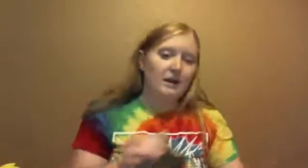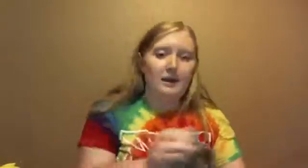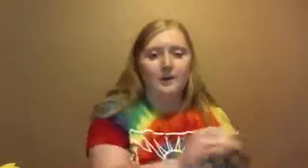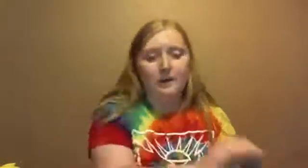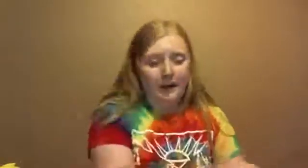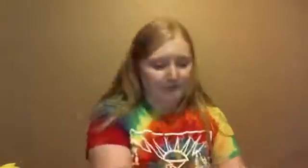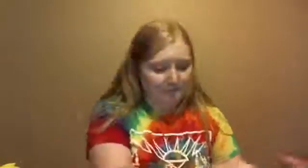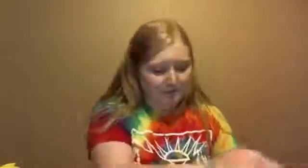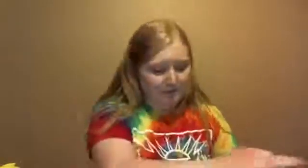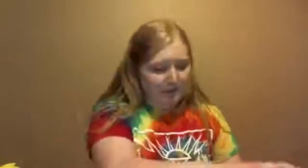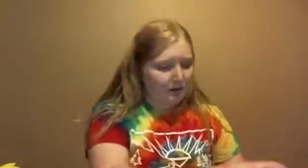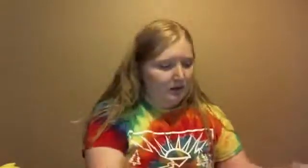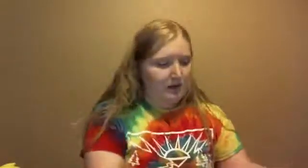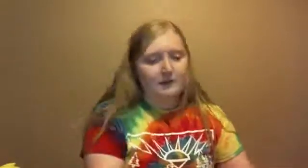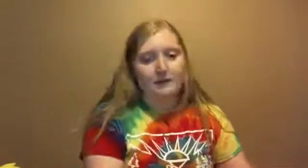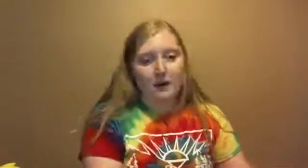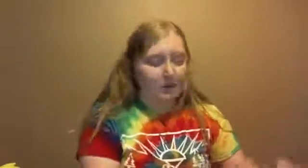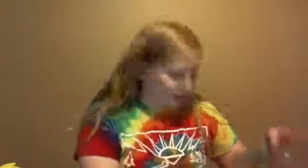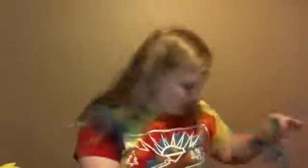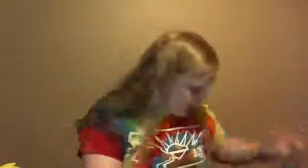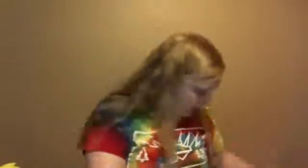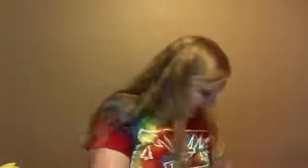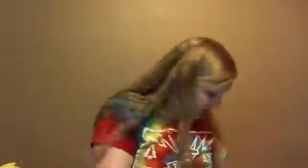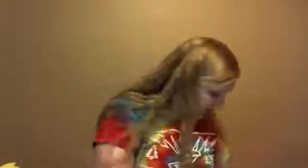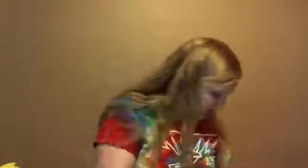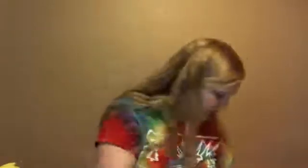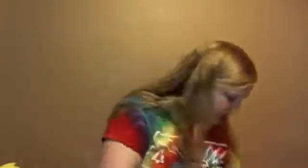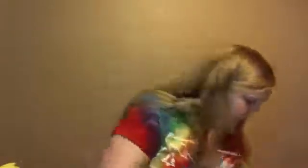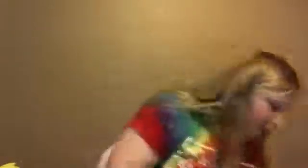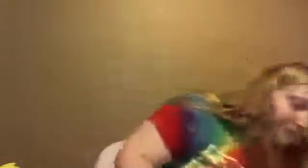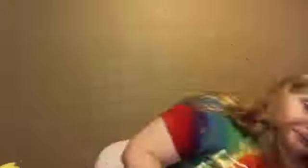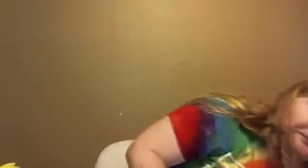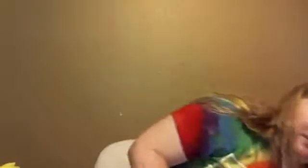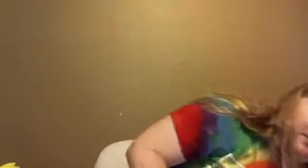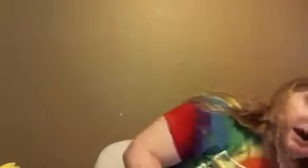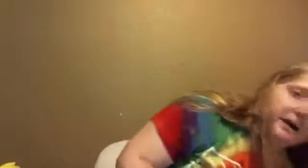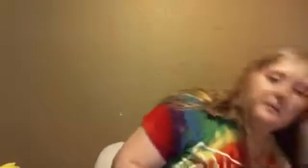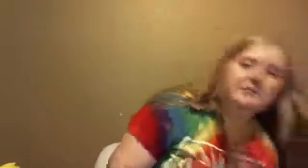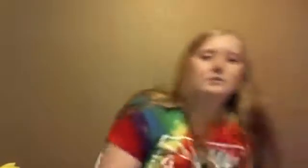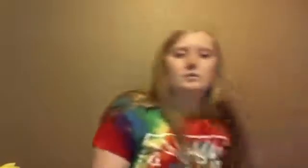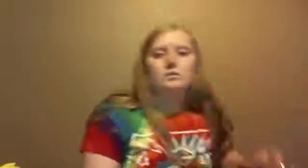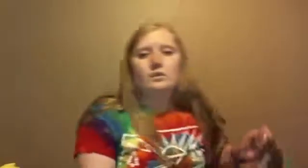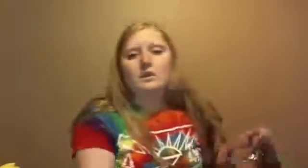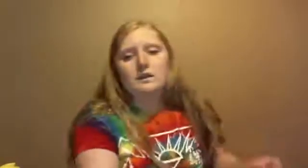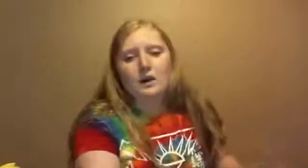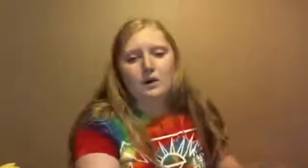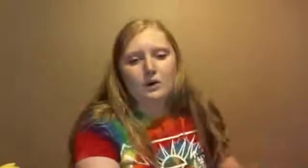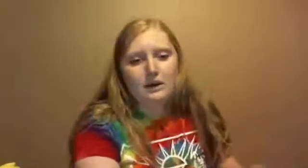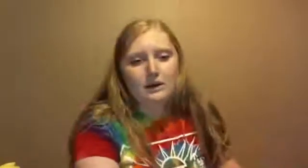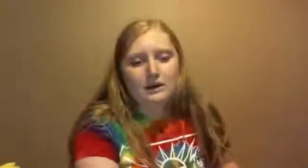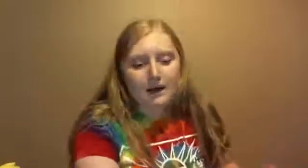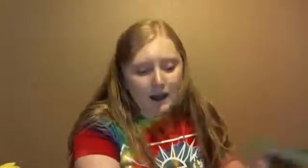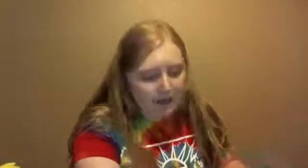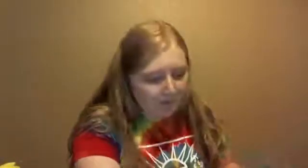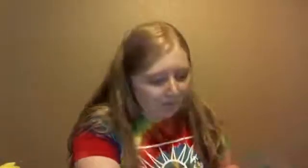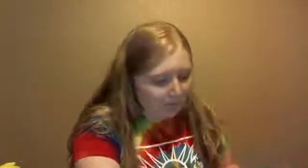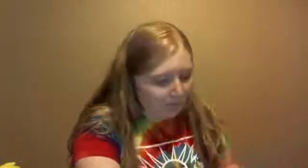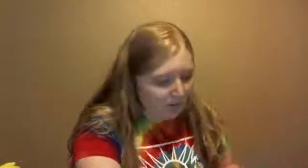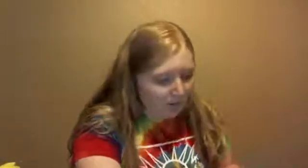out of the way because they're all right in front of me. Okay, so now we're going